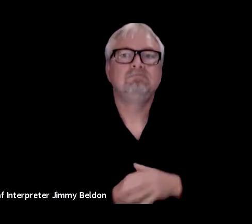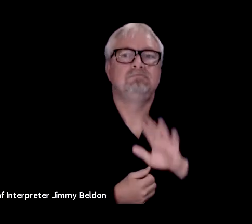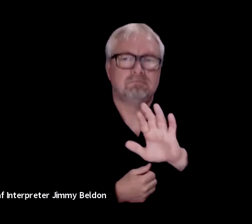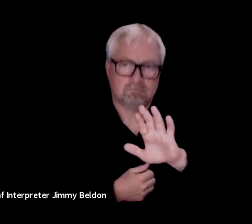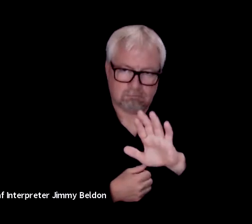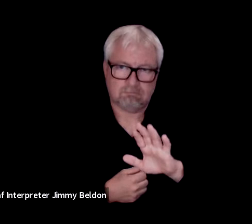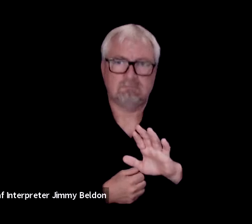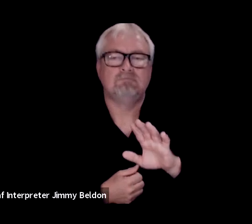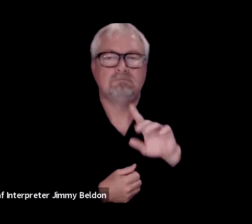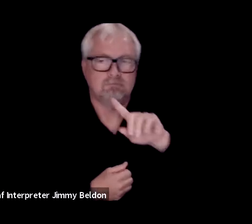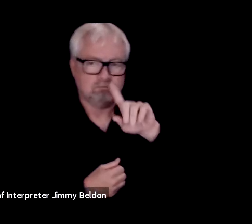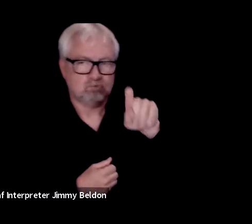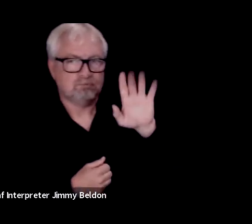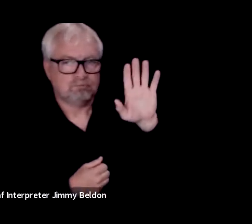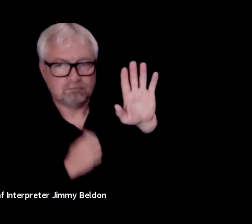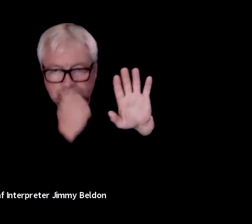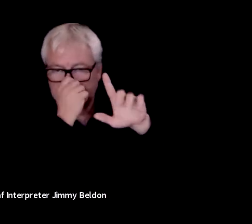is